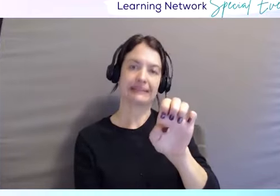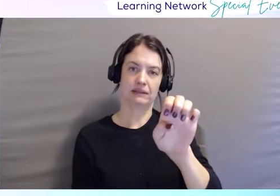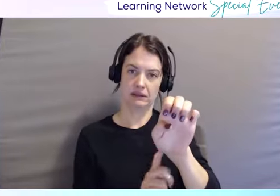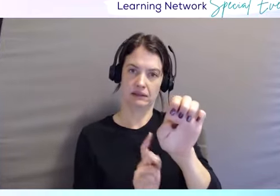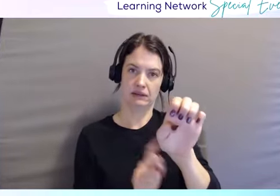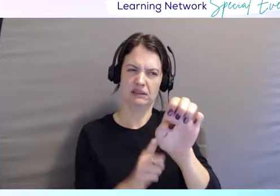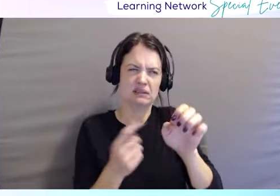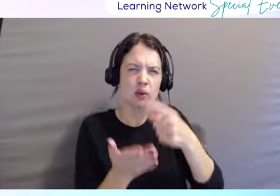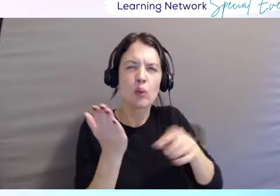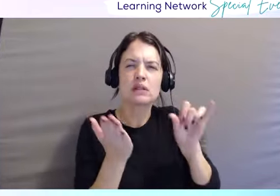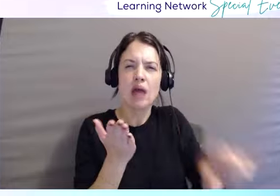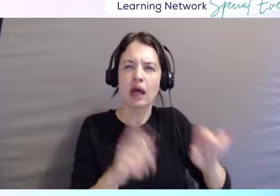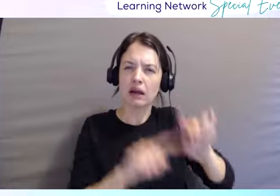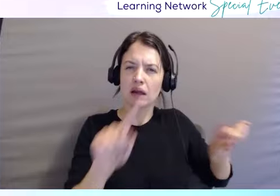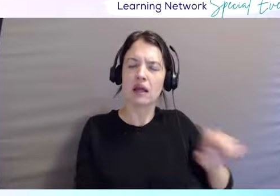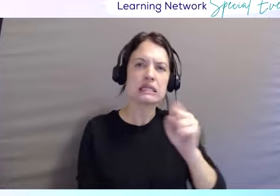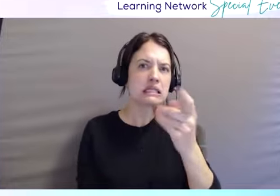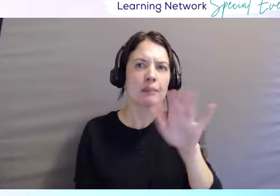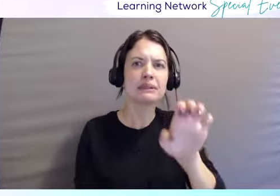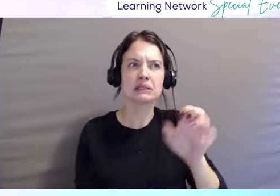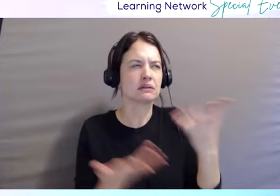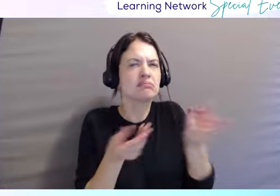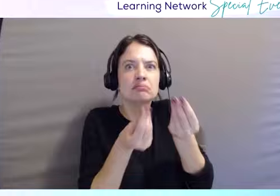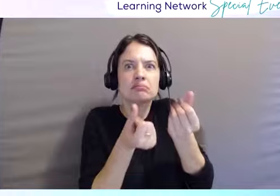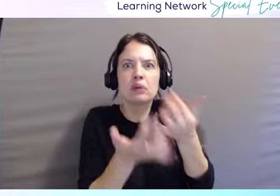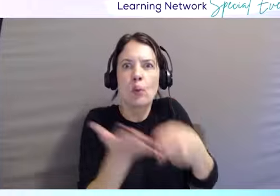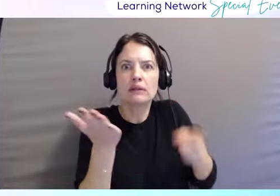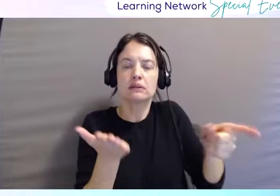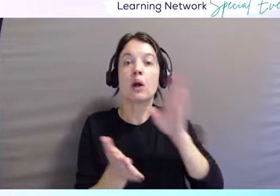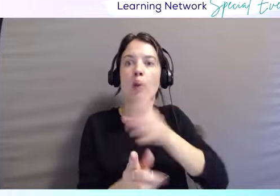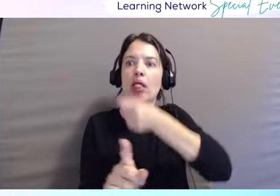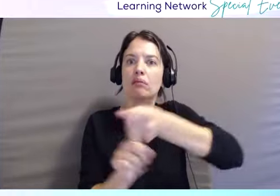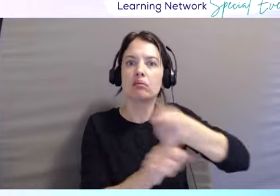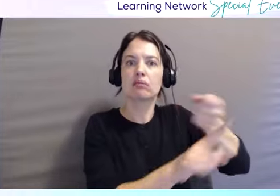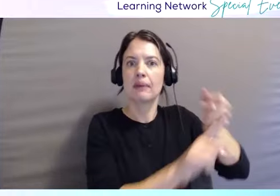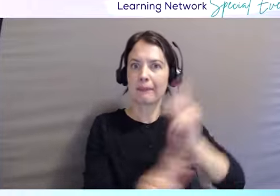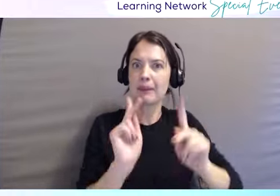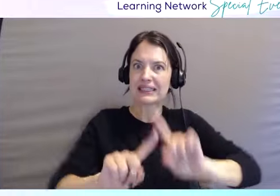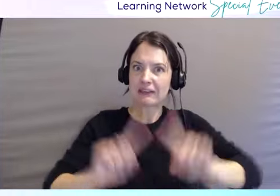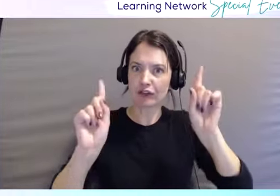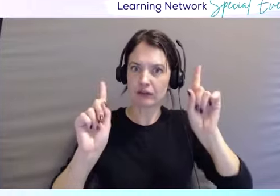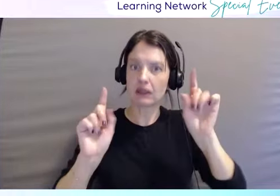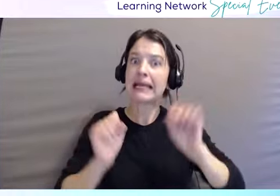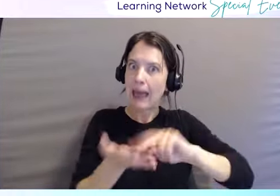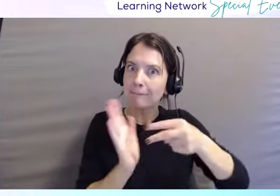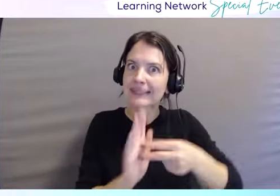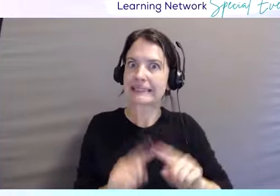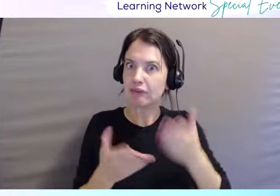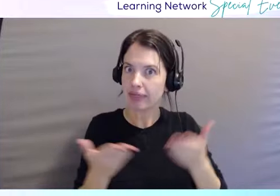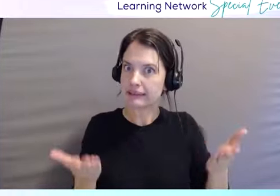variety of substances within it that all do different things to us and have different implications. And then the main part, really